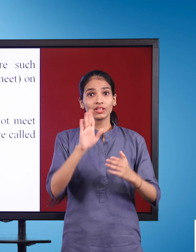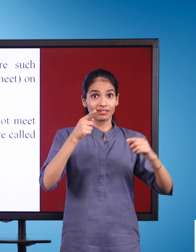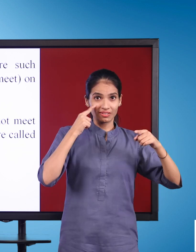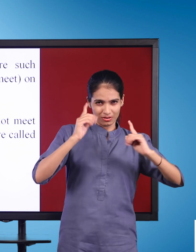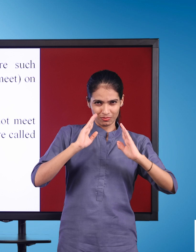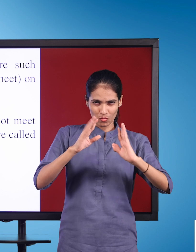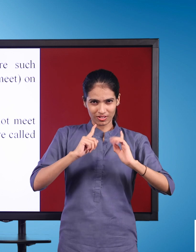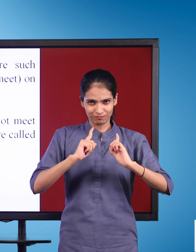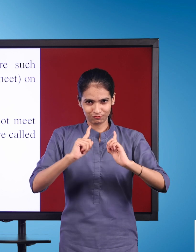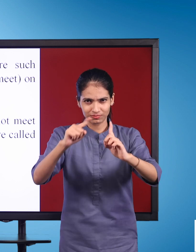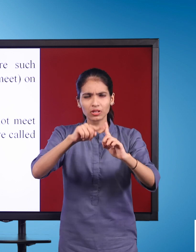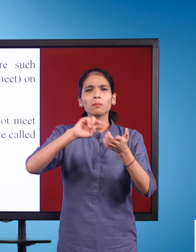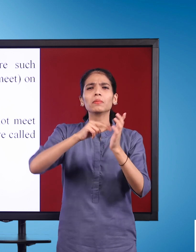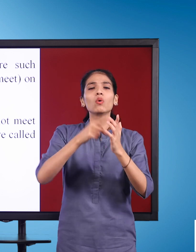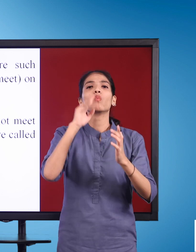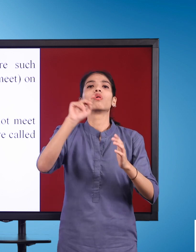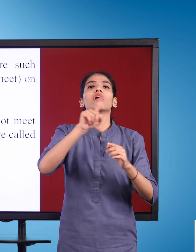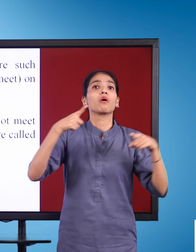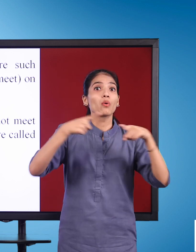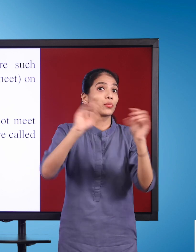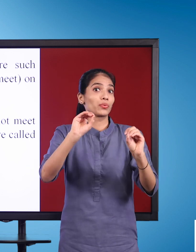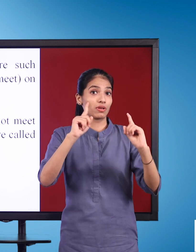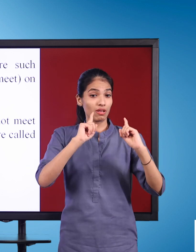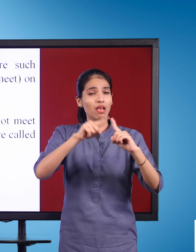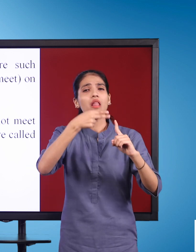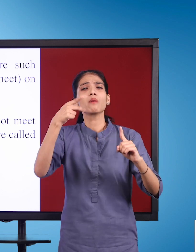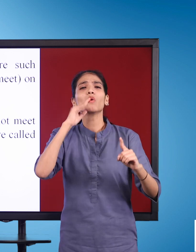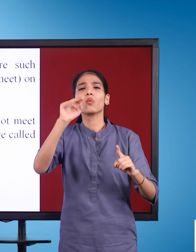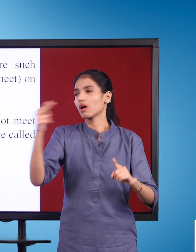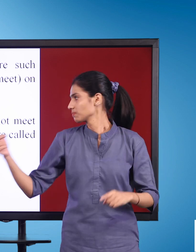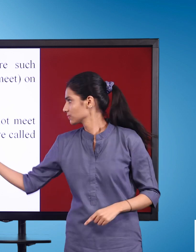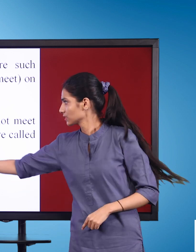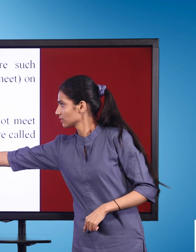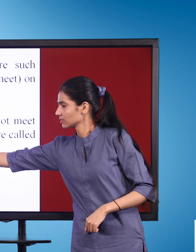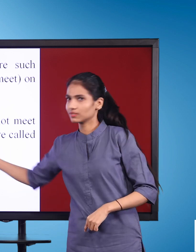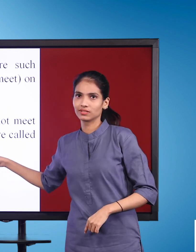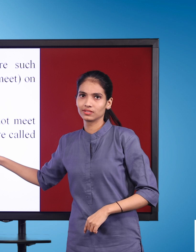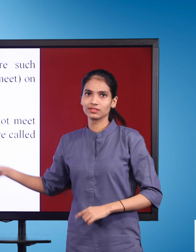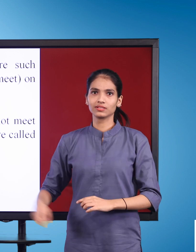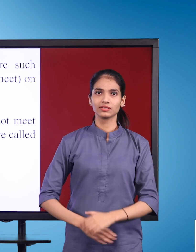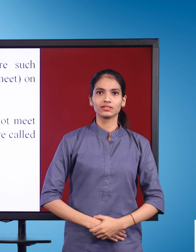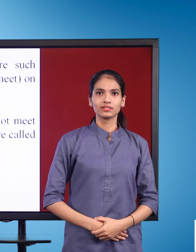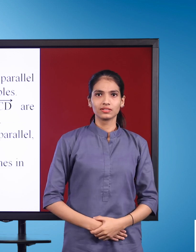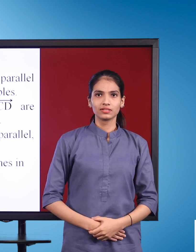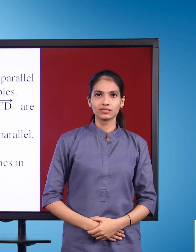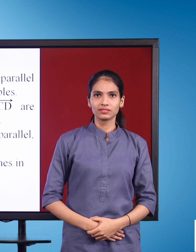Lines like these which do not meet are said to be parallel and are called parallel lines.